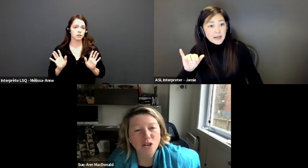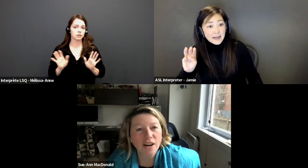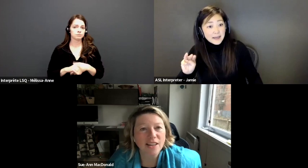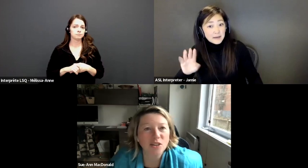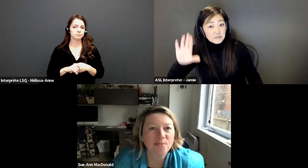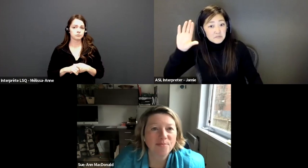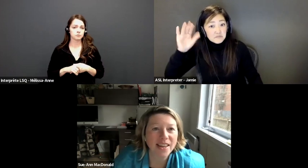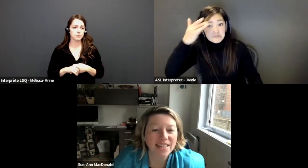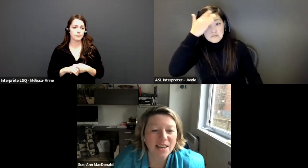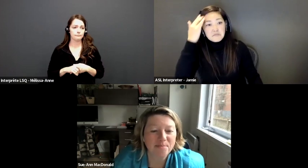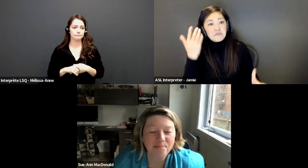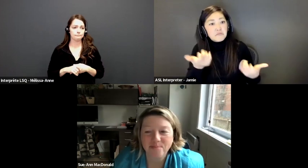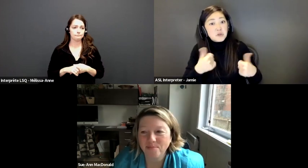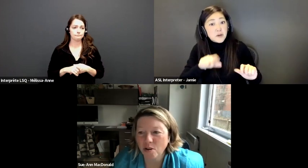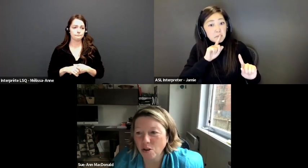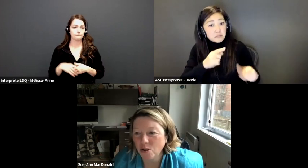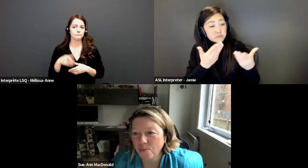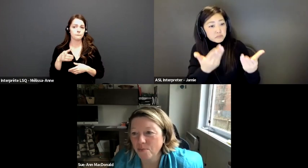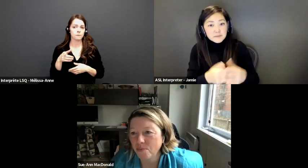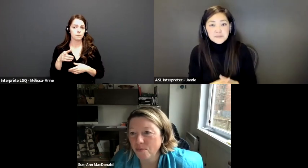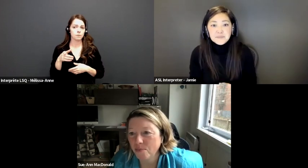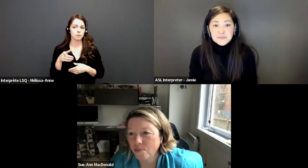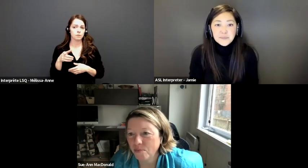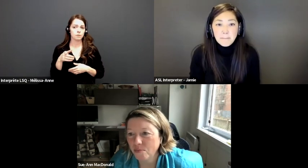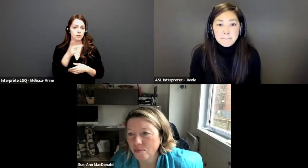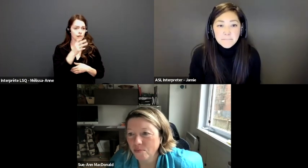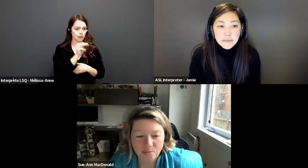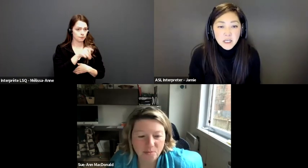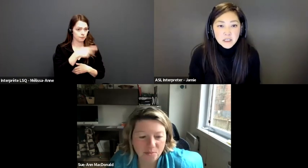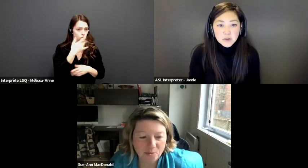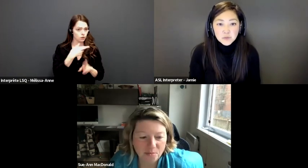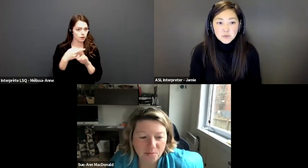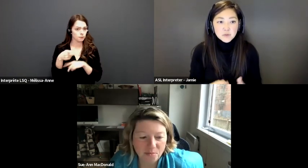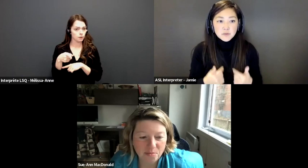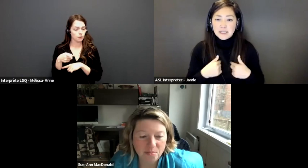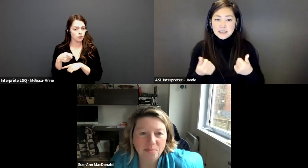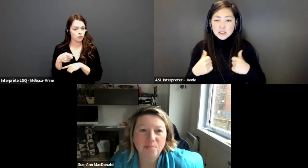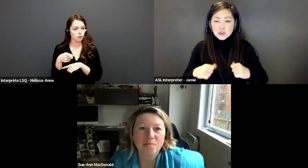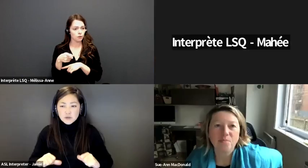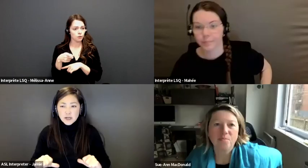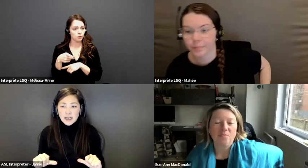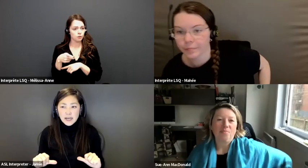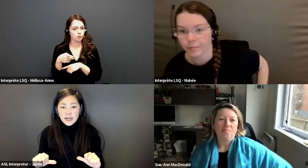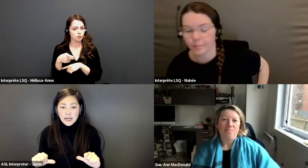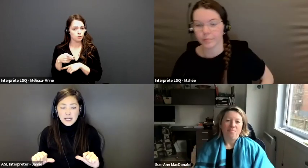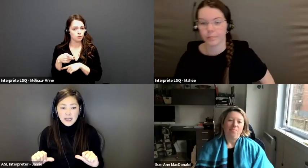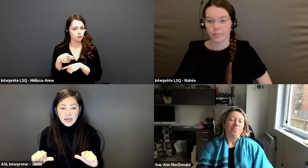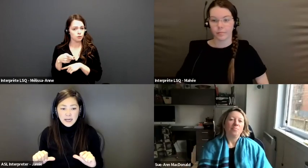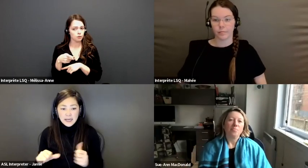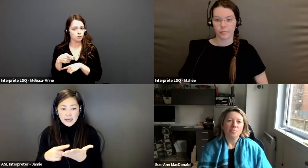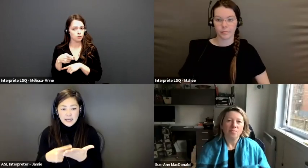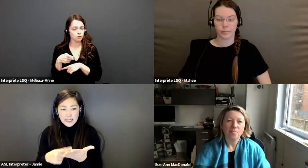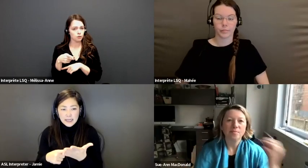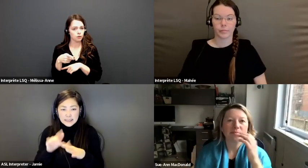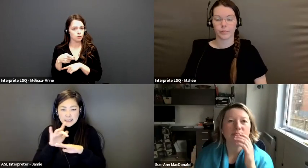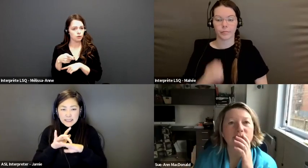up, would like to try to answer. Yes, Kim, over to you. I'm just going to try and touch on and maybe